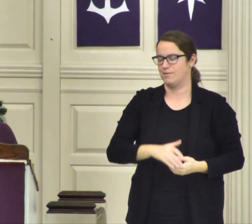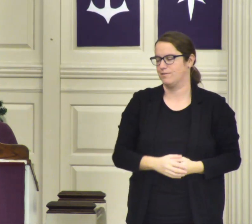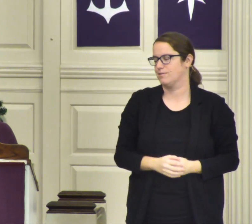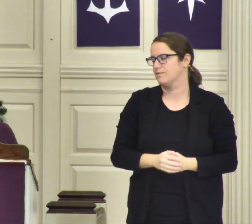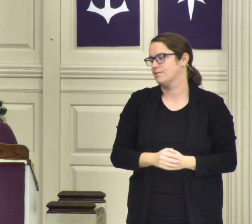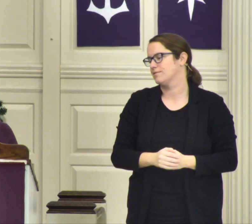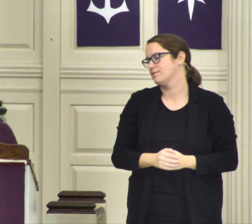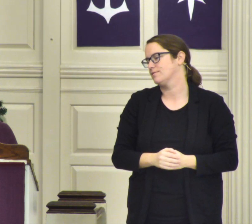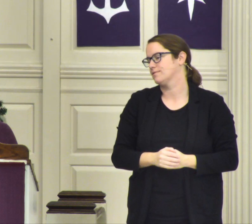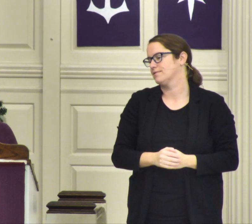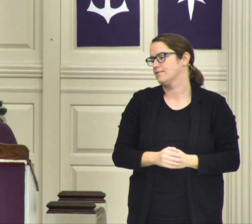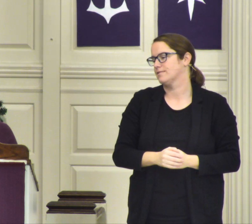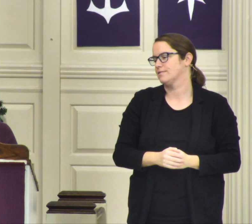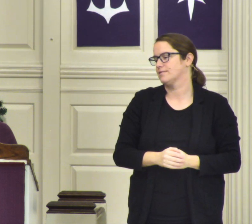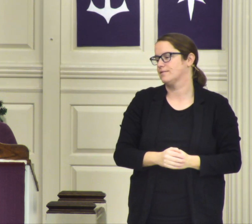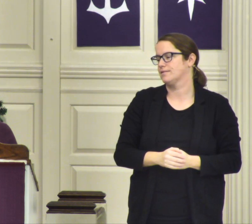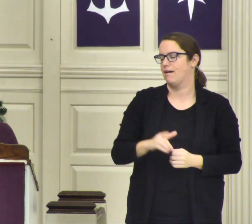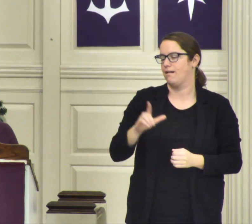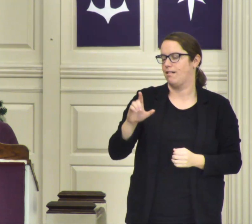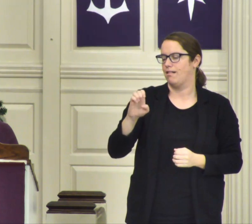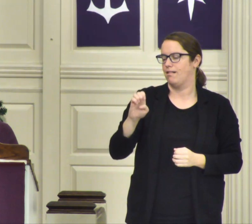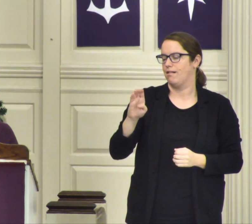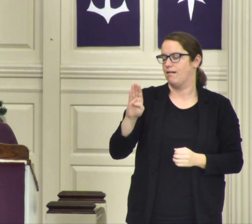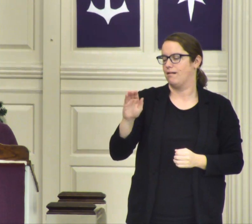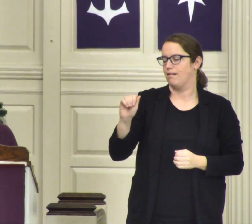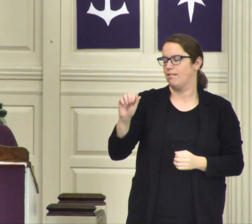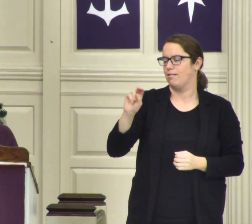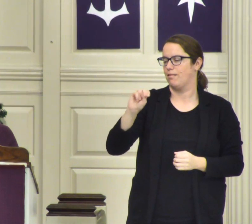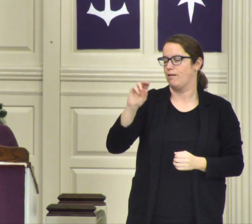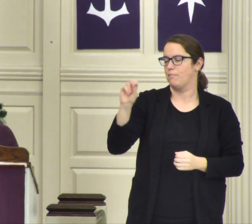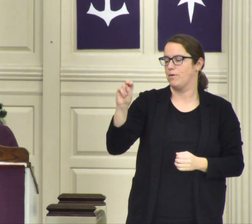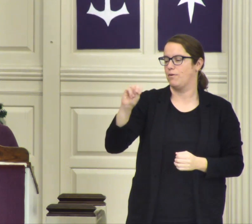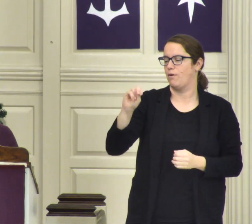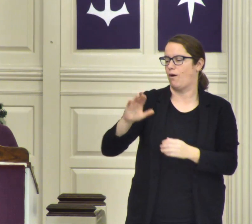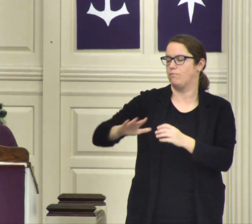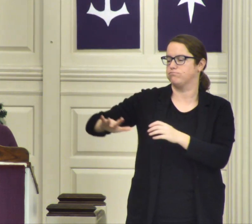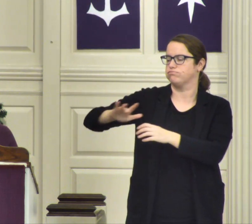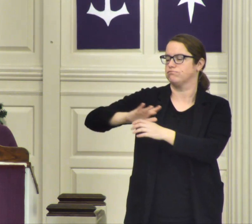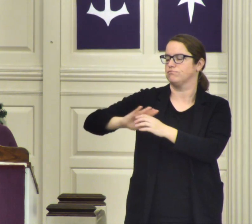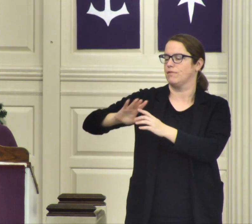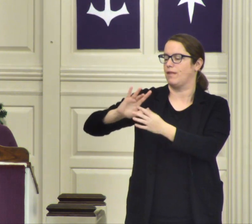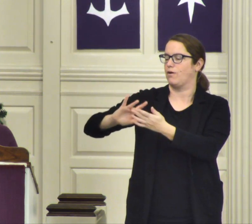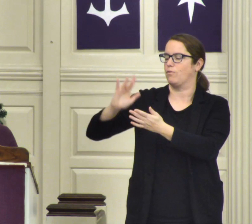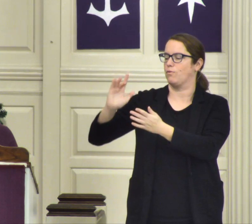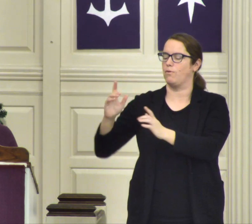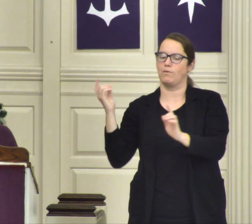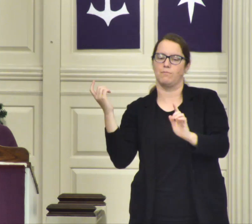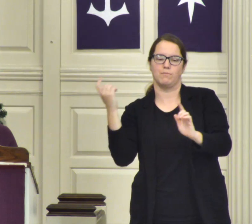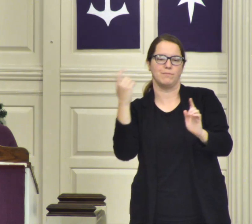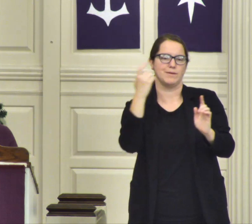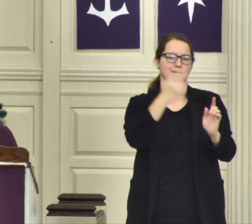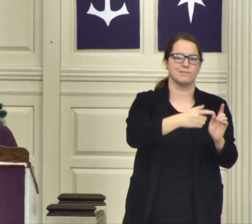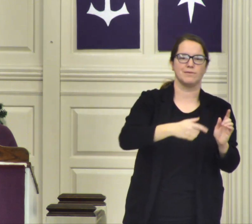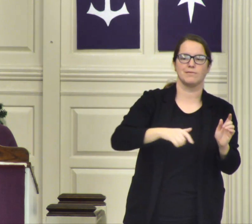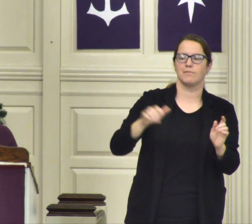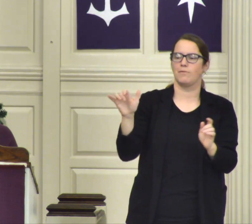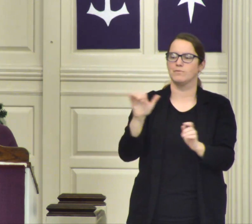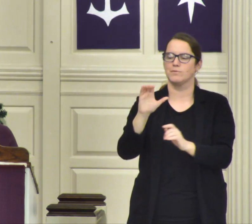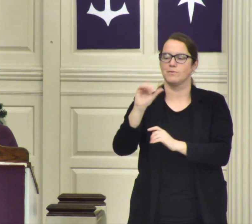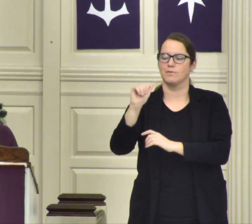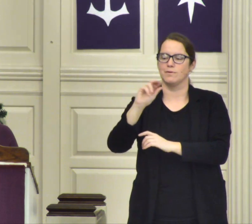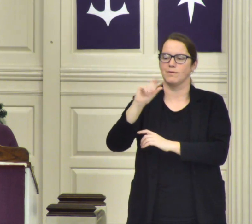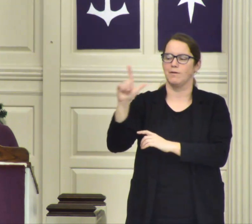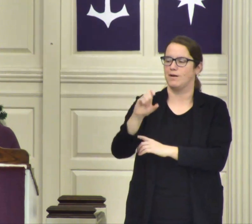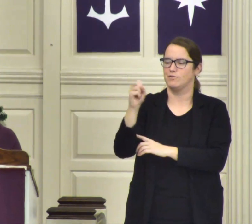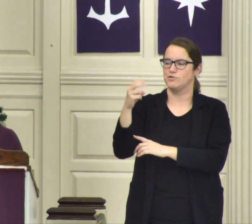The glory of Lebanon will be given to them, the splendor of Carmel and Sharon. They